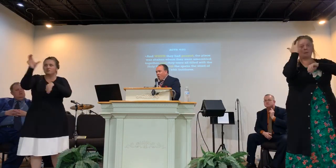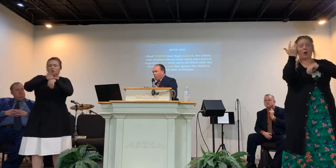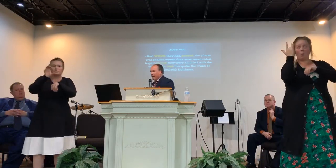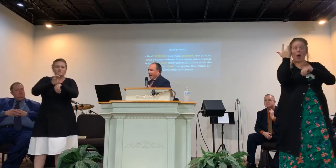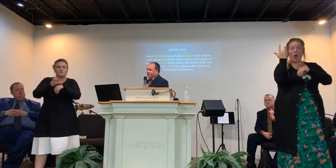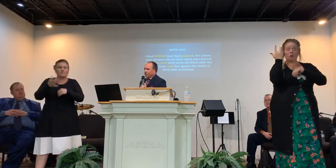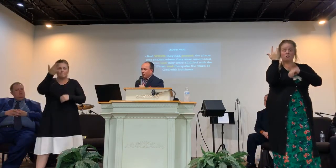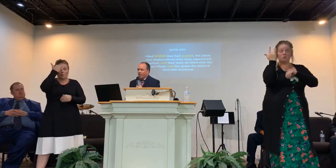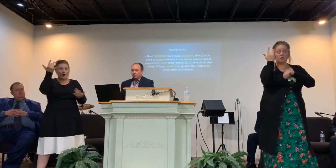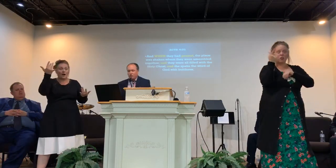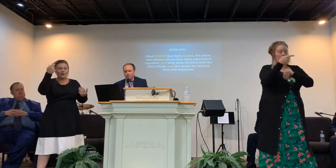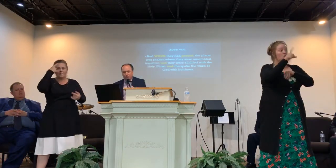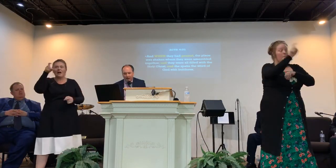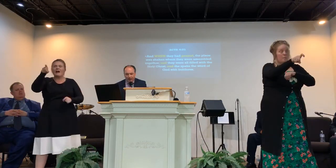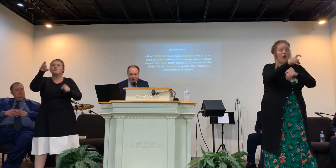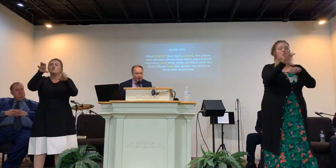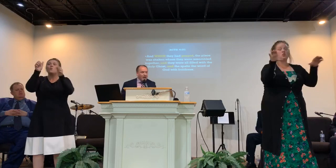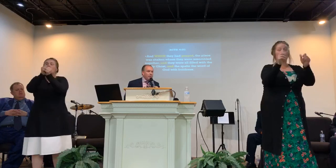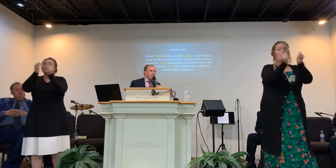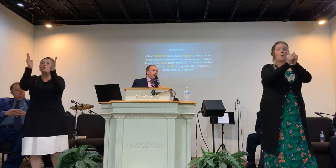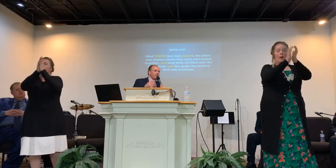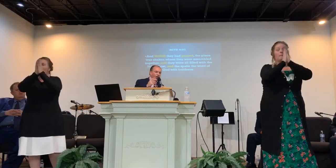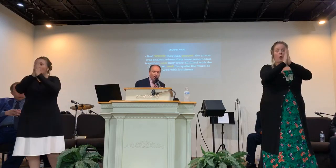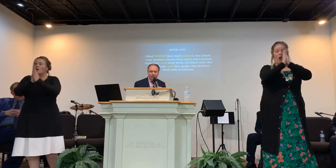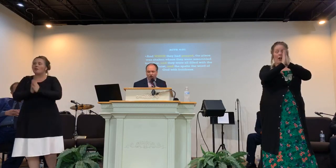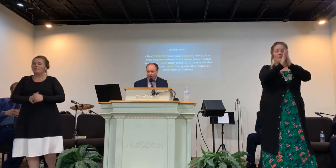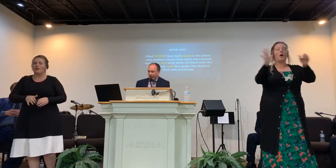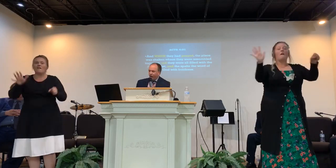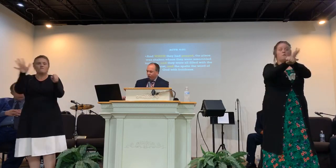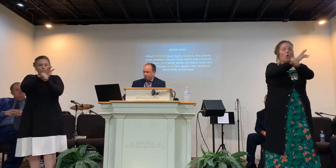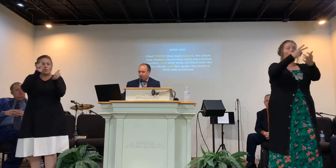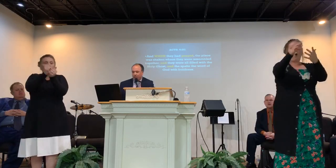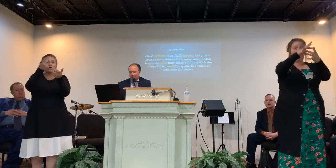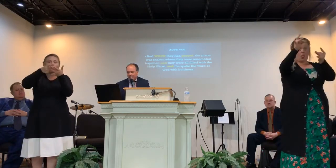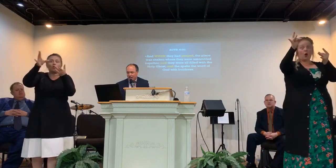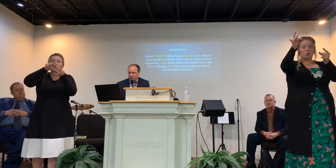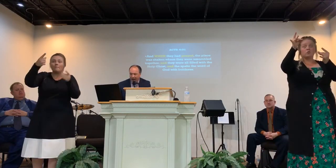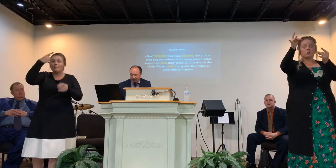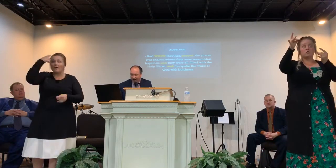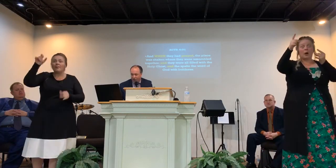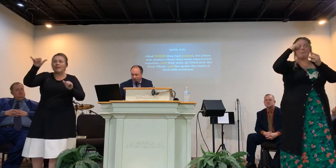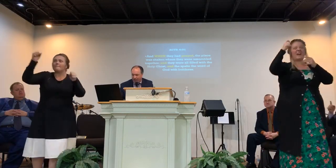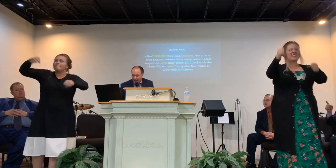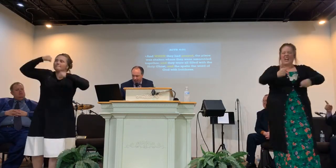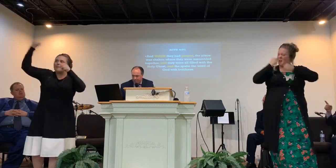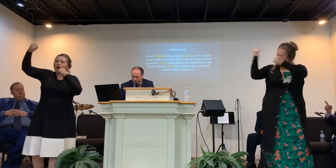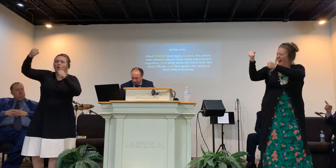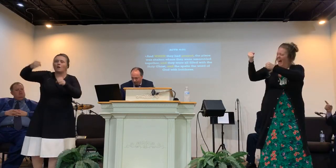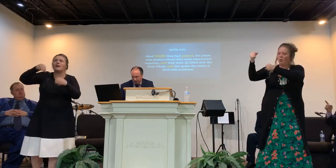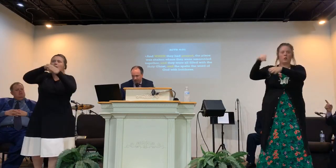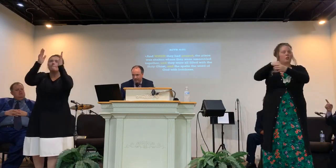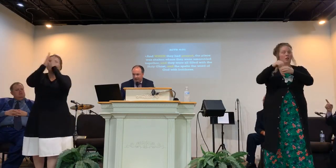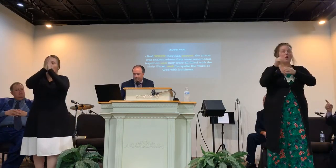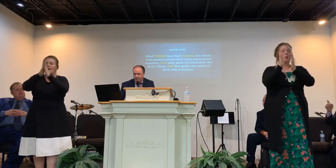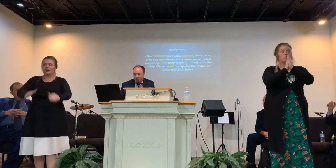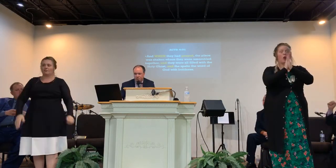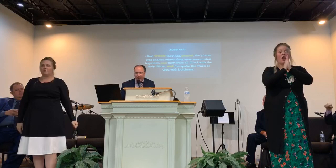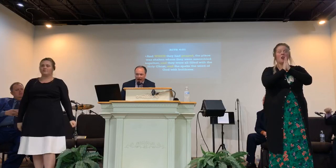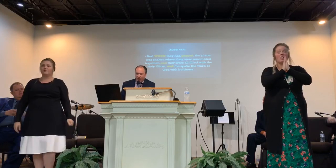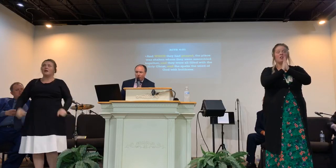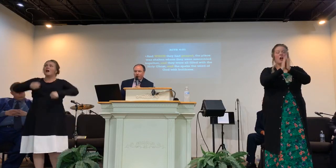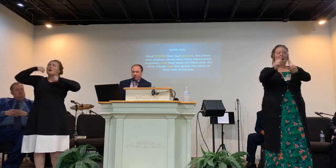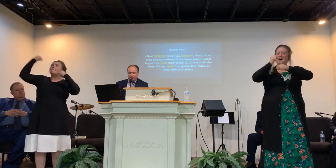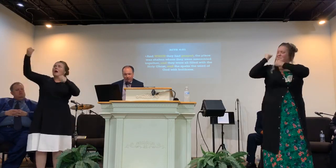what? We have to do this with prayer and being full of the Holy Ghost. Because there's power in prayer.